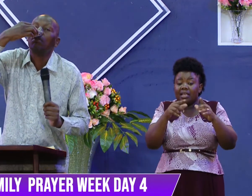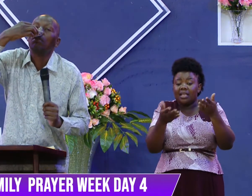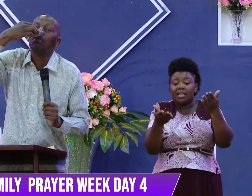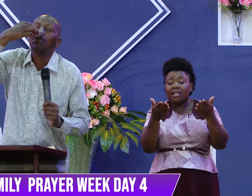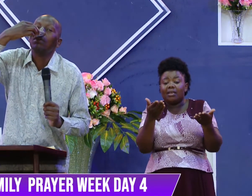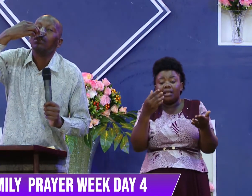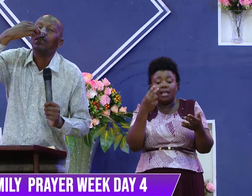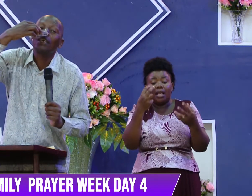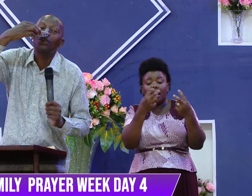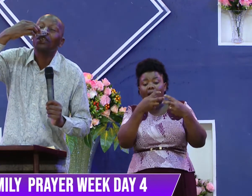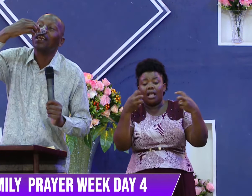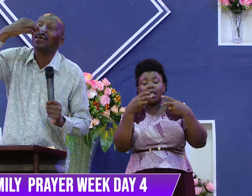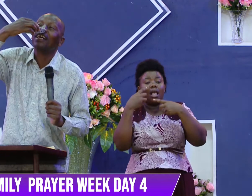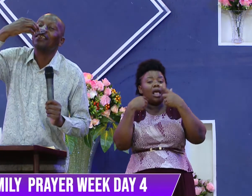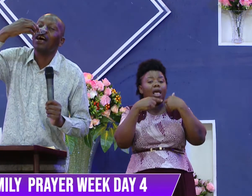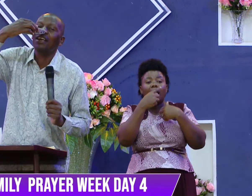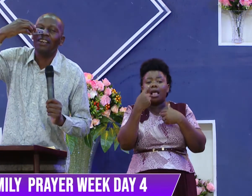on the mouth.